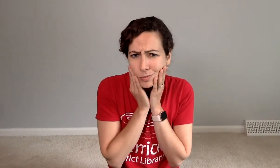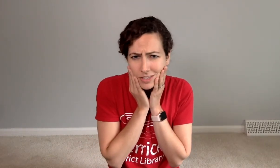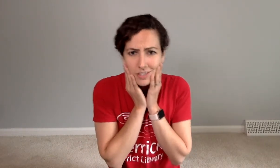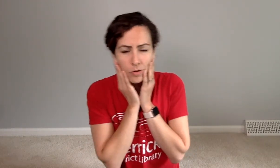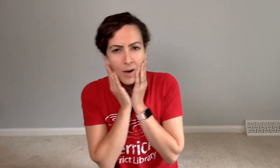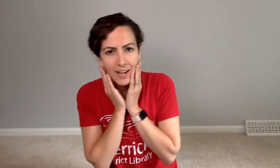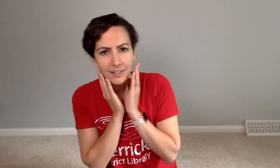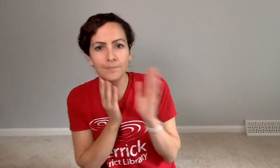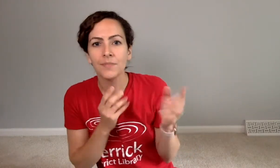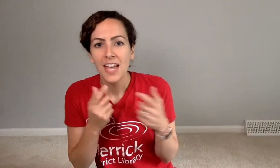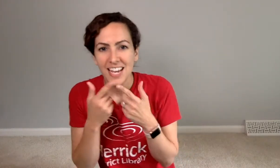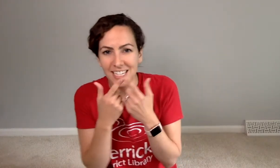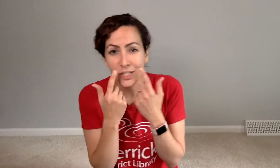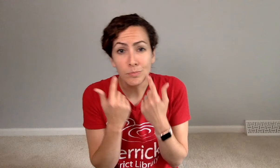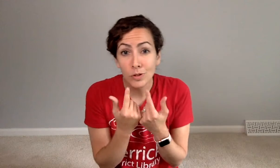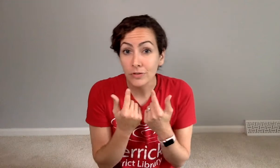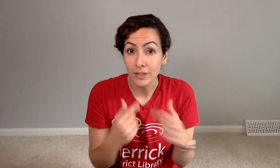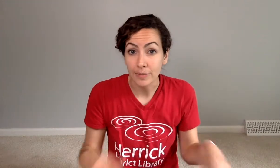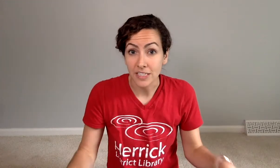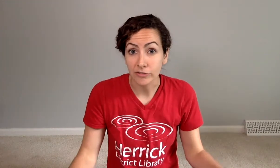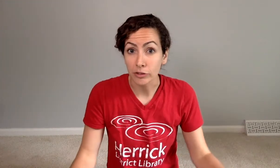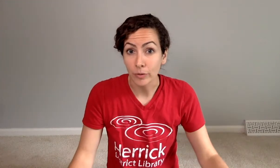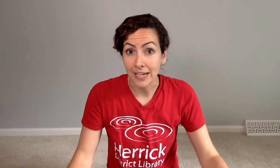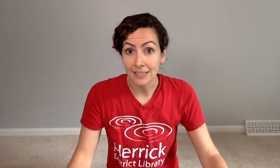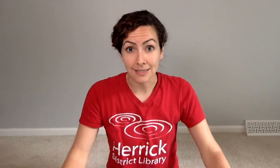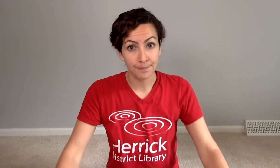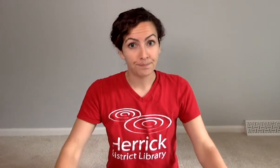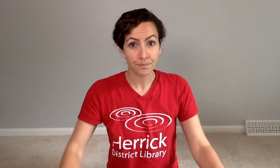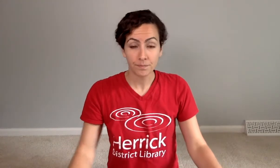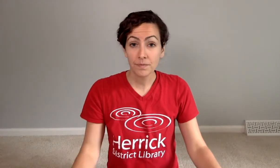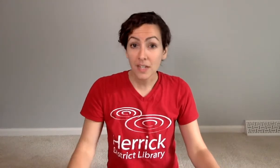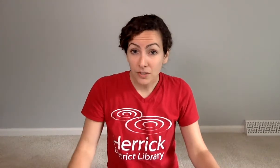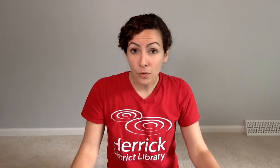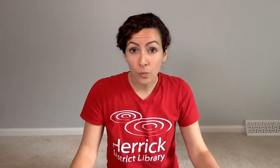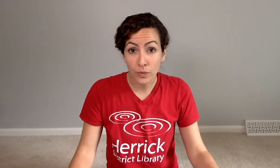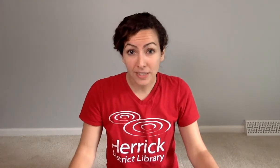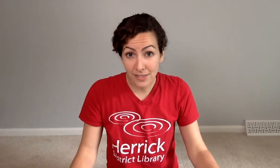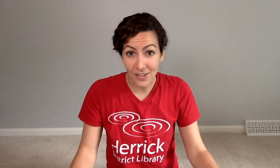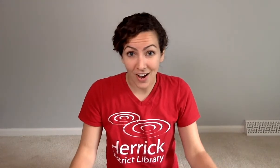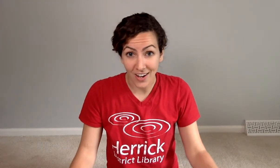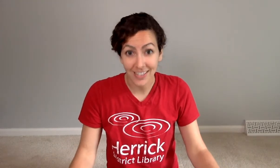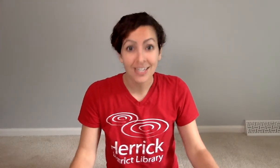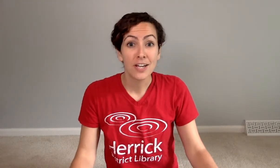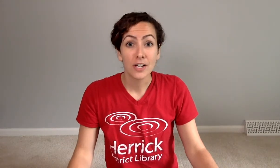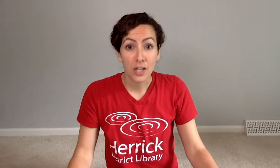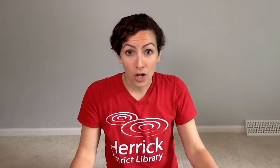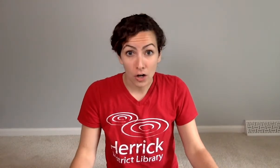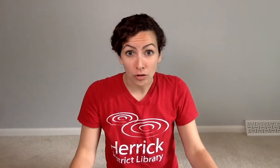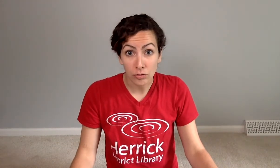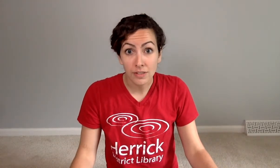once in a while and to move them in different ways. So this song goes,